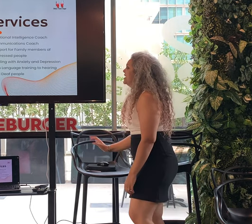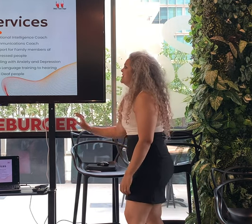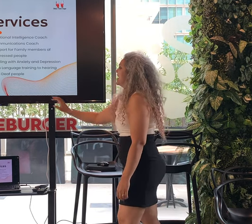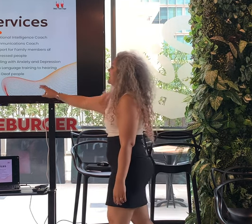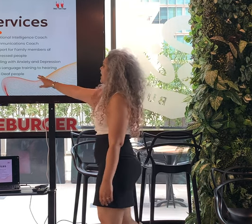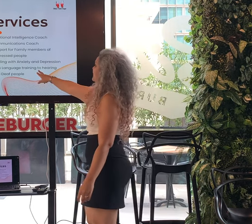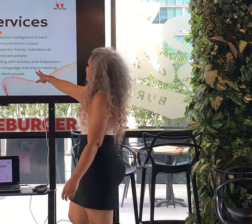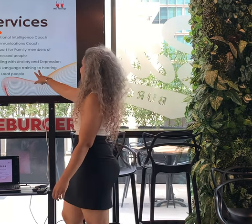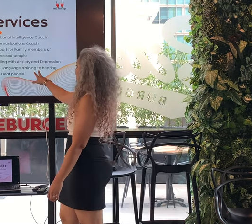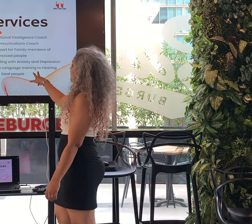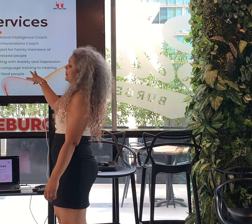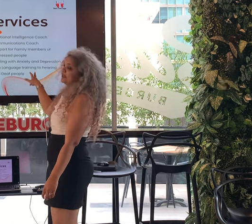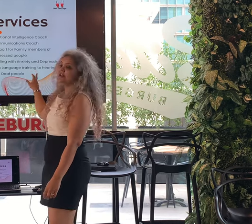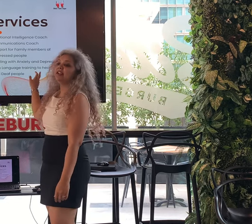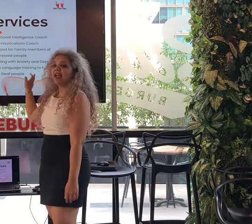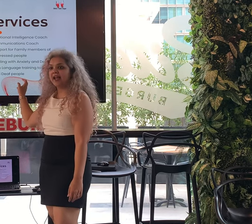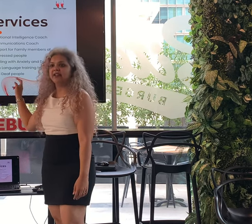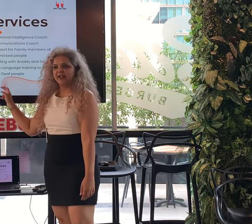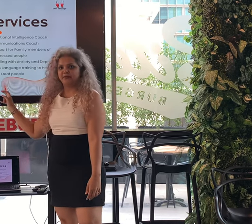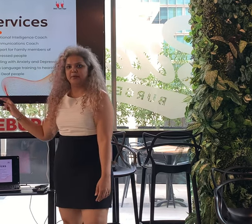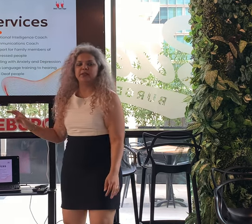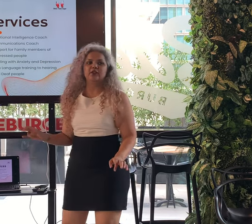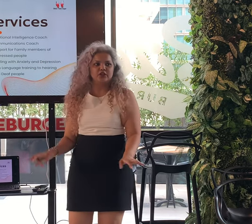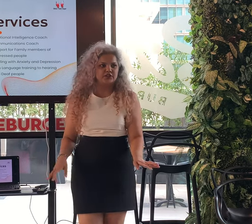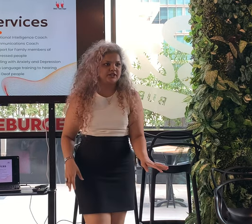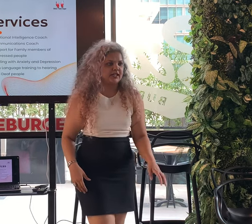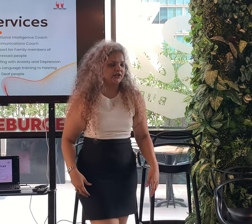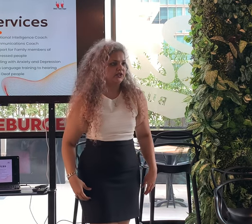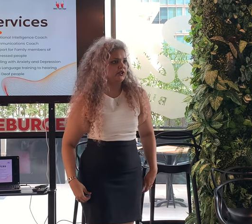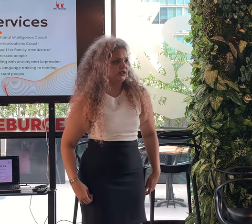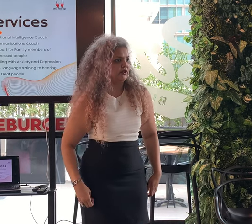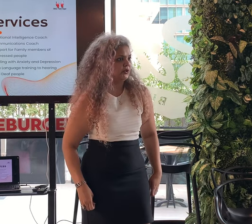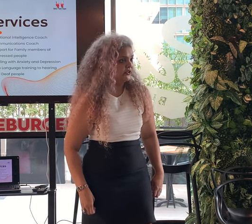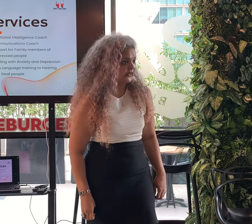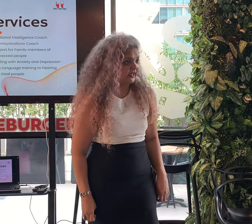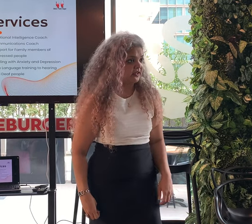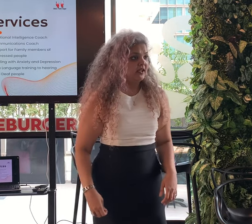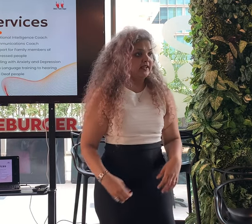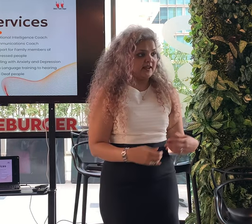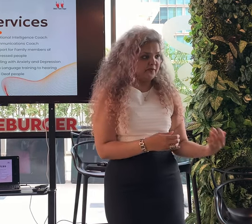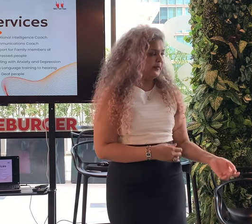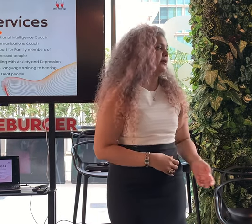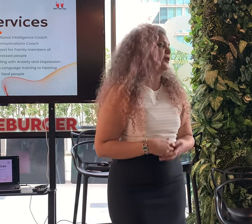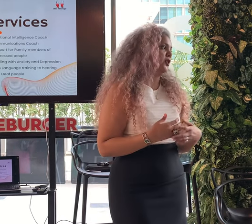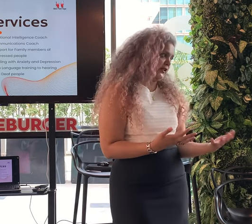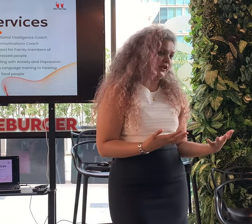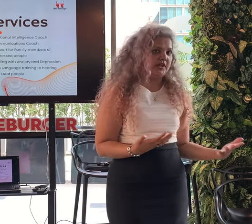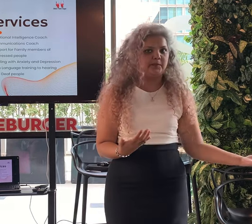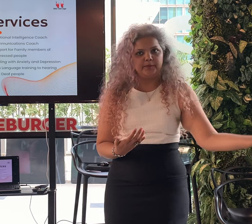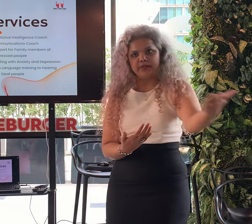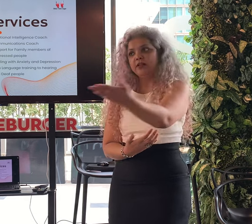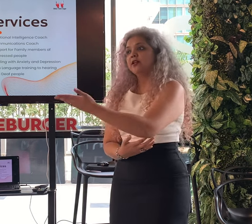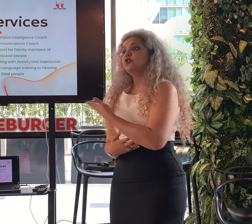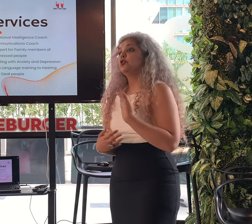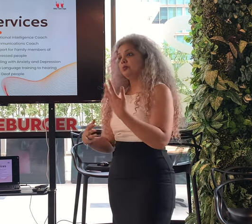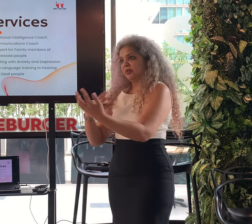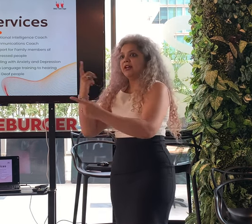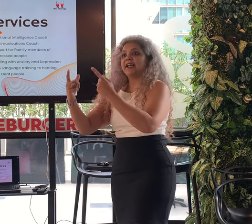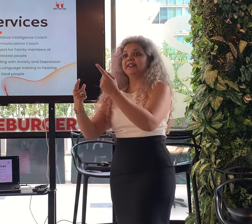Sign language training to hearing and deaf people. Not just. don't just don't train deaf people. But also hearing people. So. I think